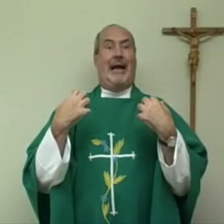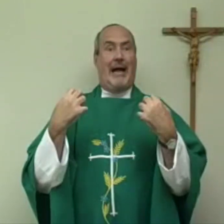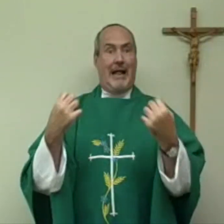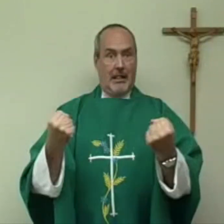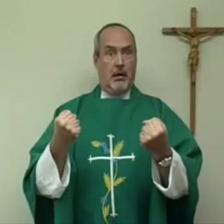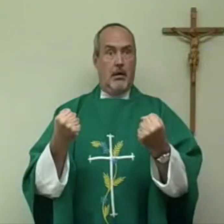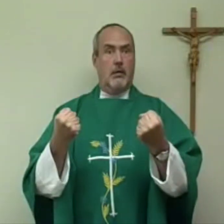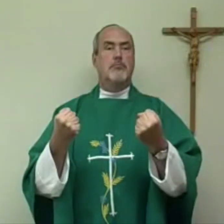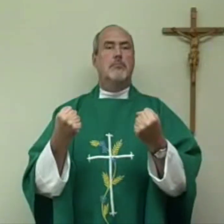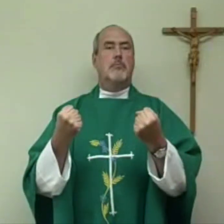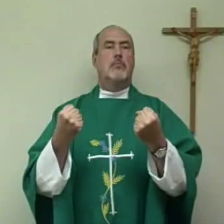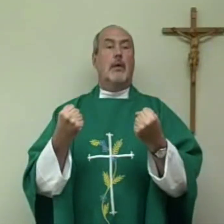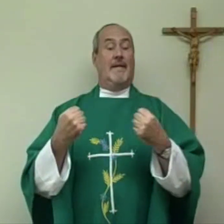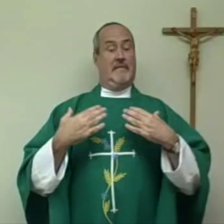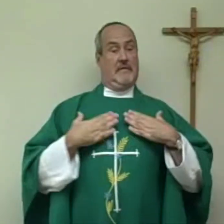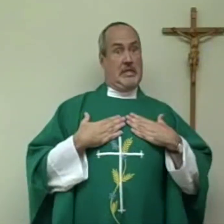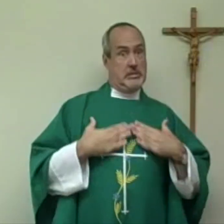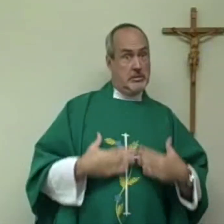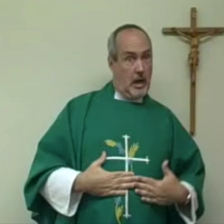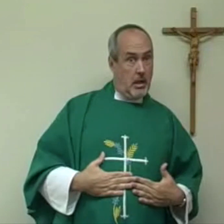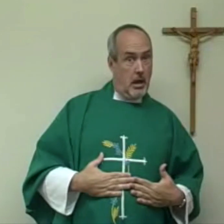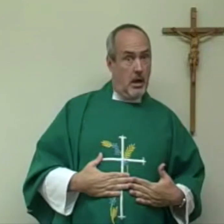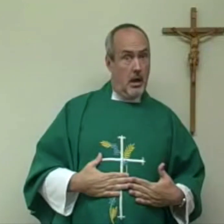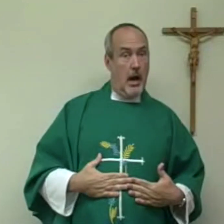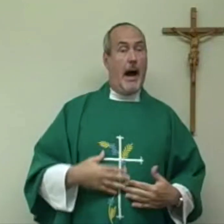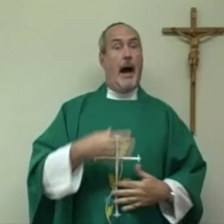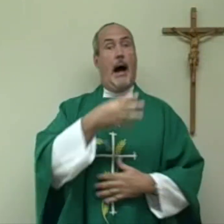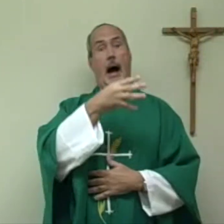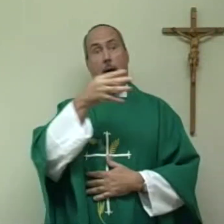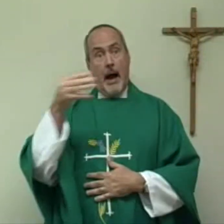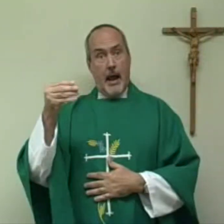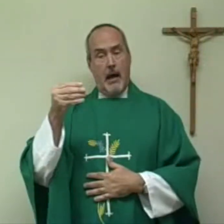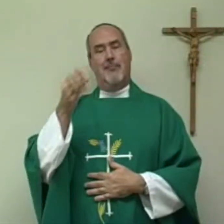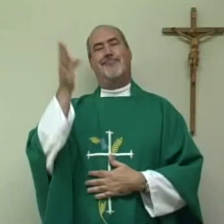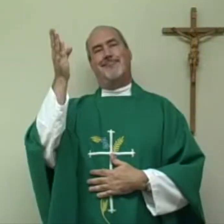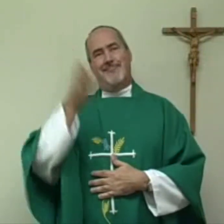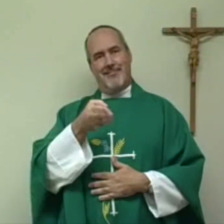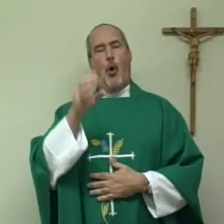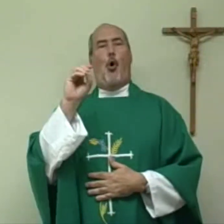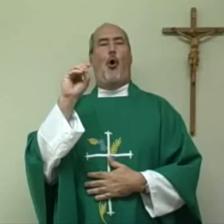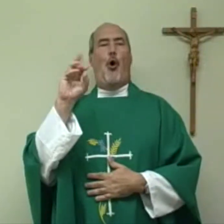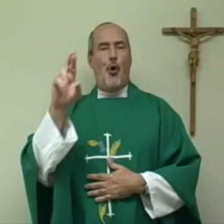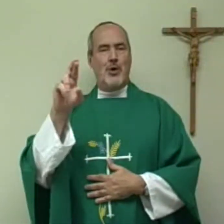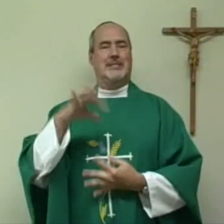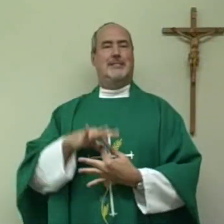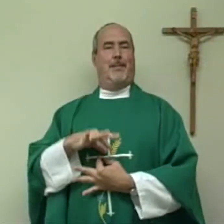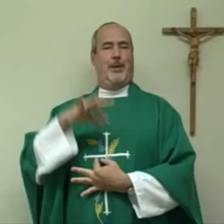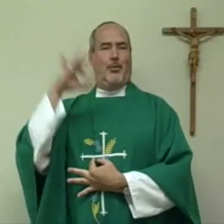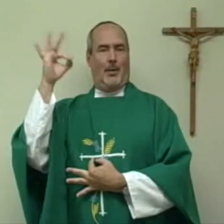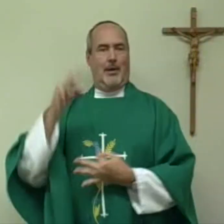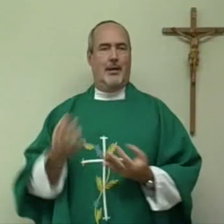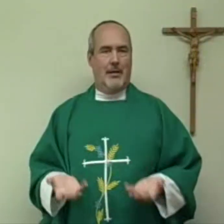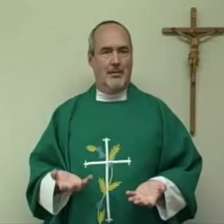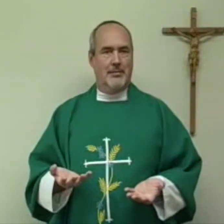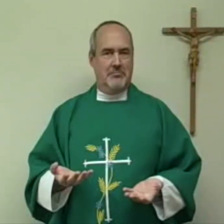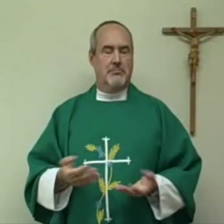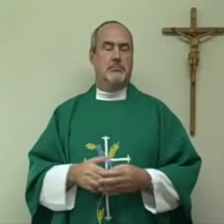But remember, the sacrament can heal either physical and or the spiritual